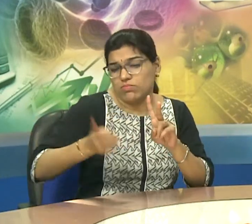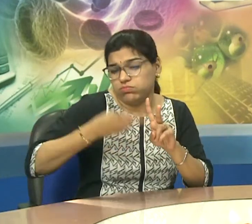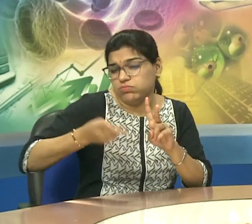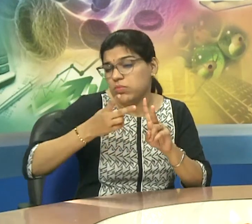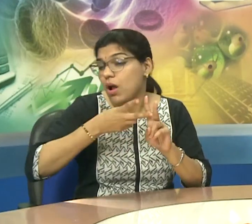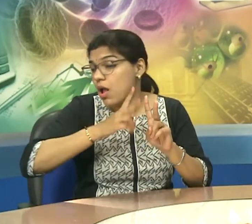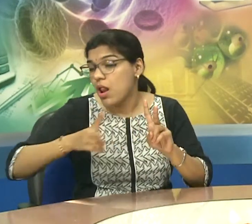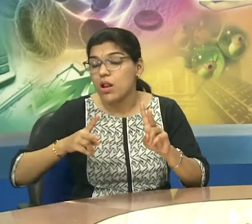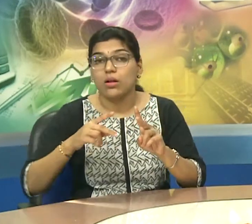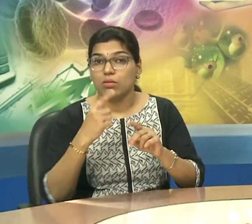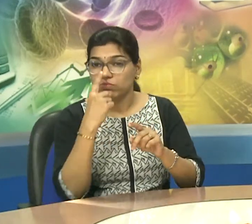and